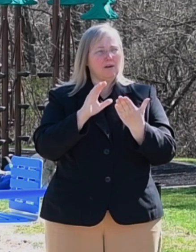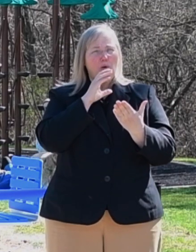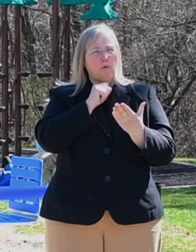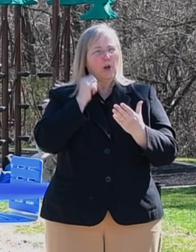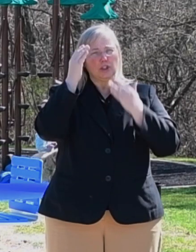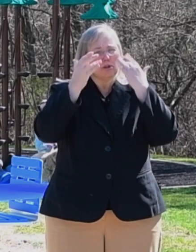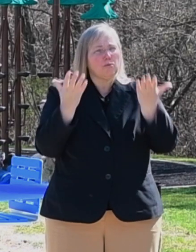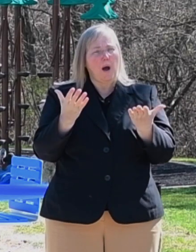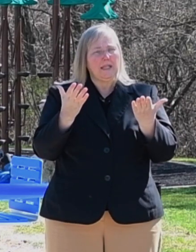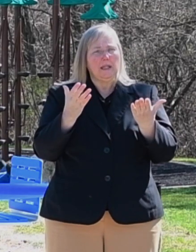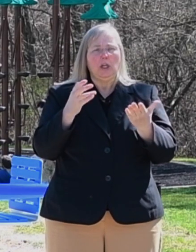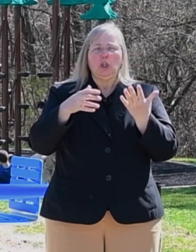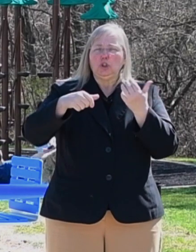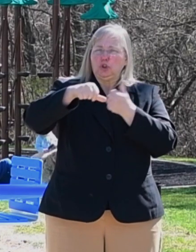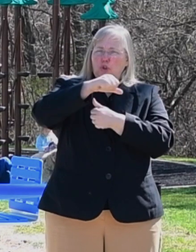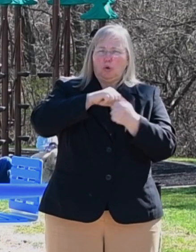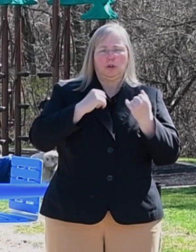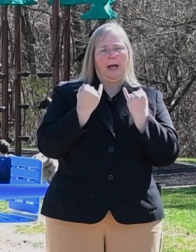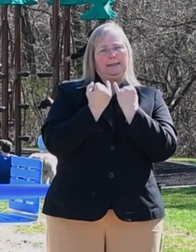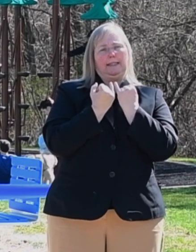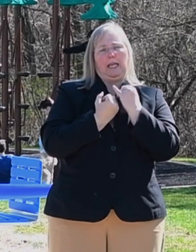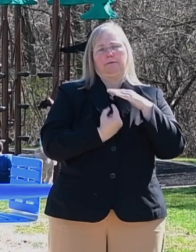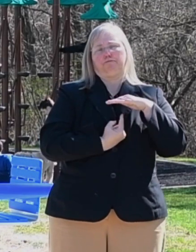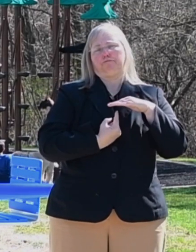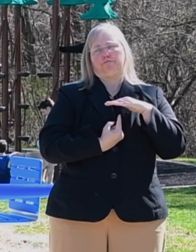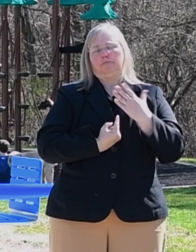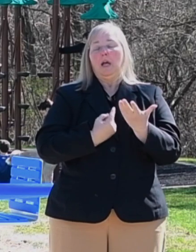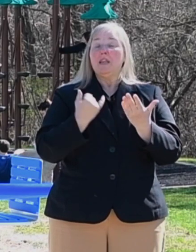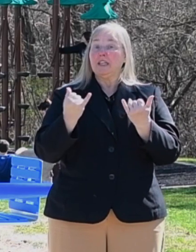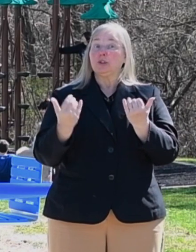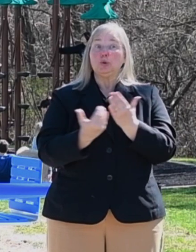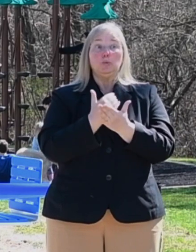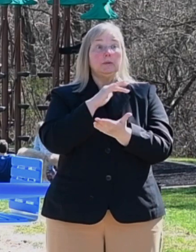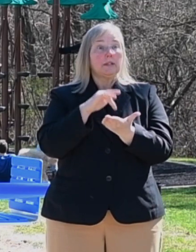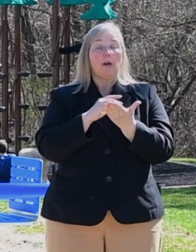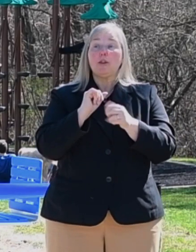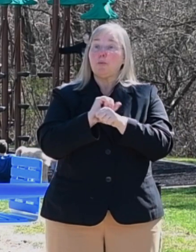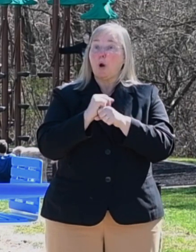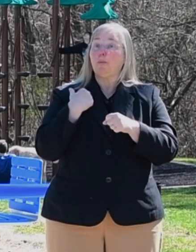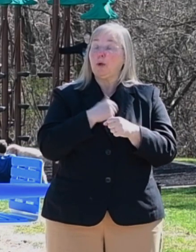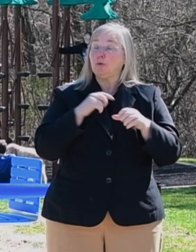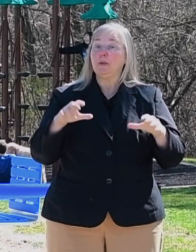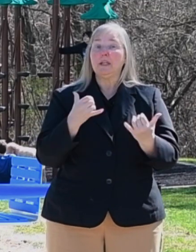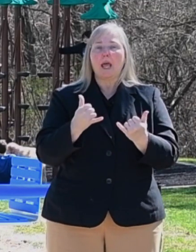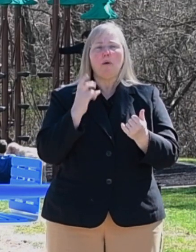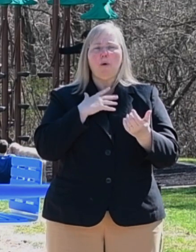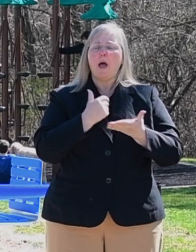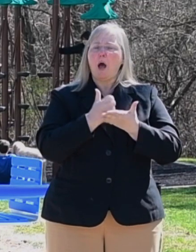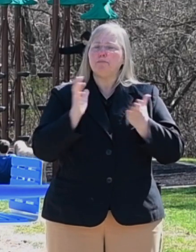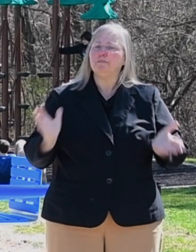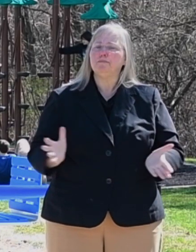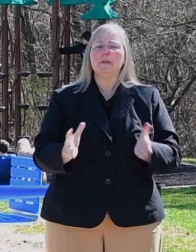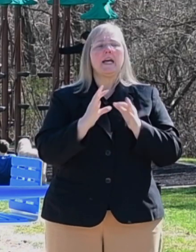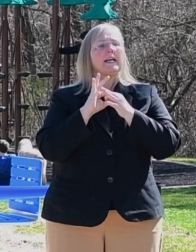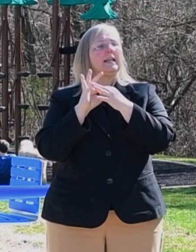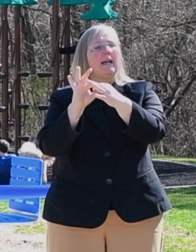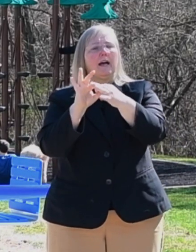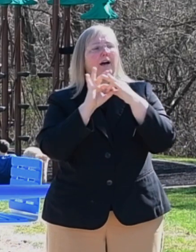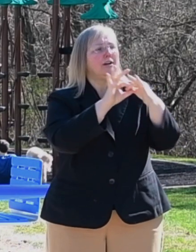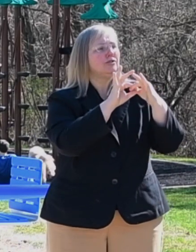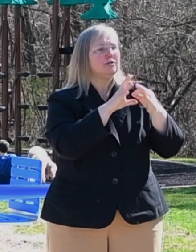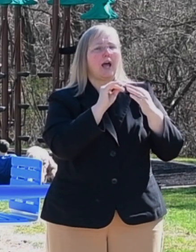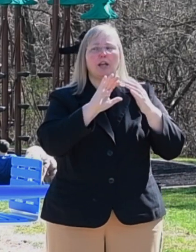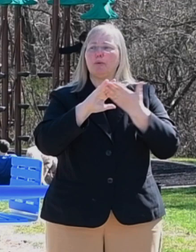isolation. This new center and the work that we're doing today will help promote connection and community.